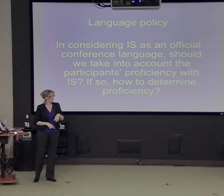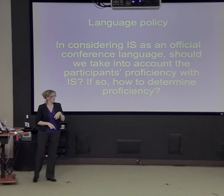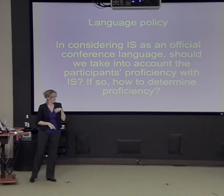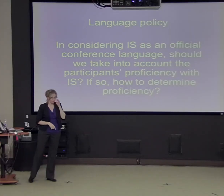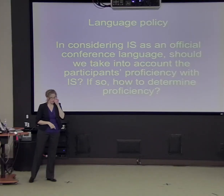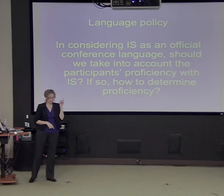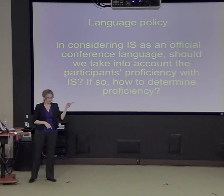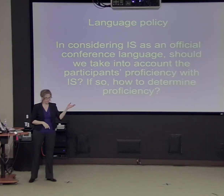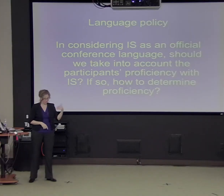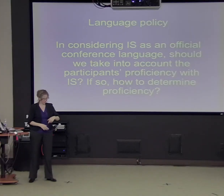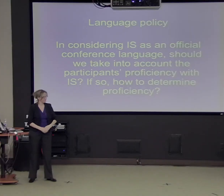Christopher?